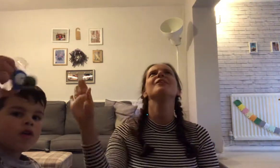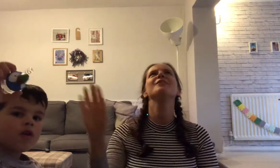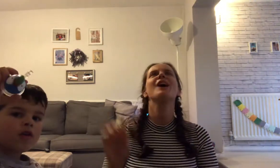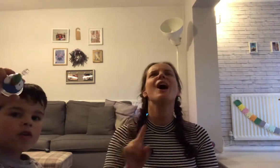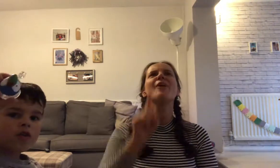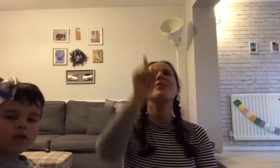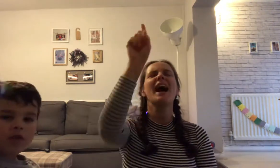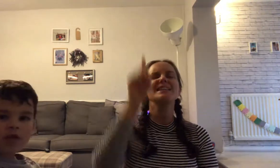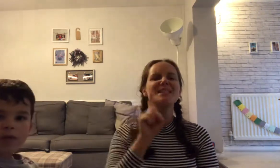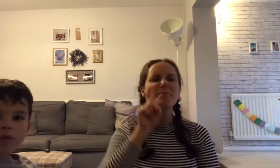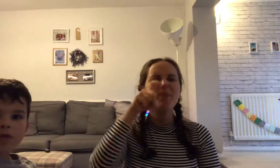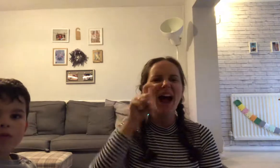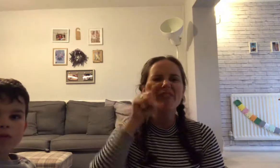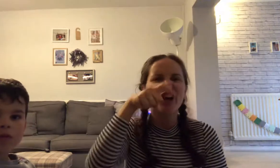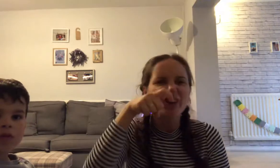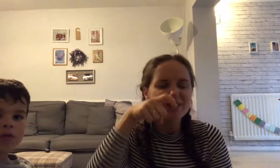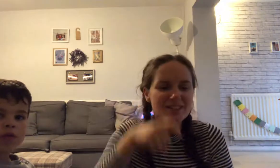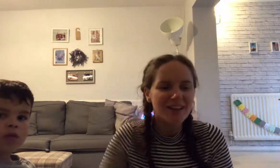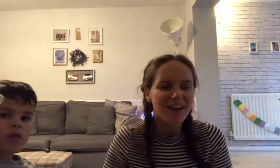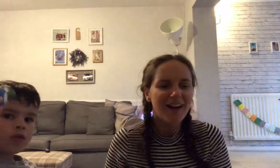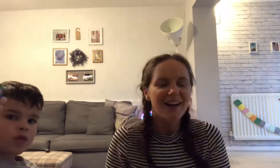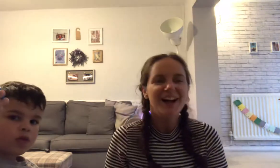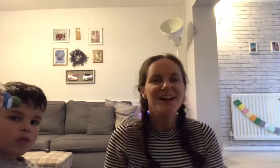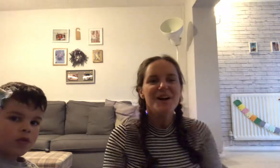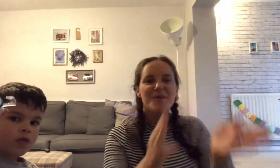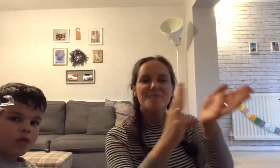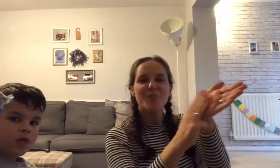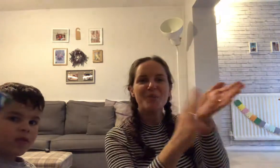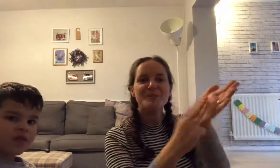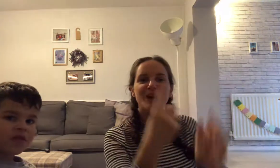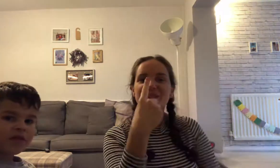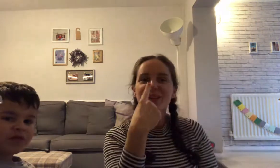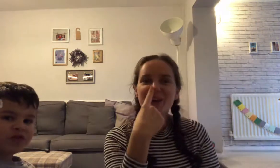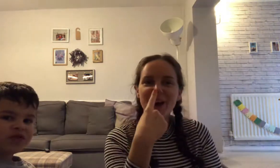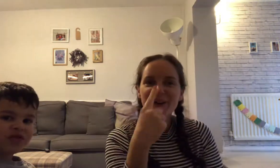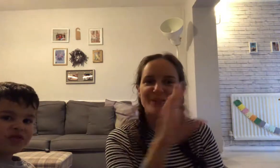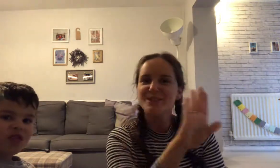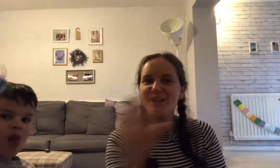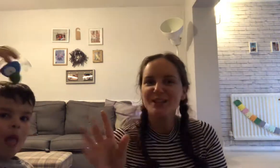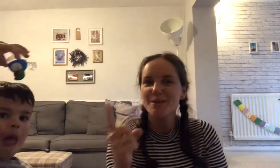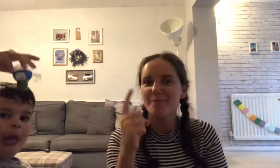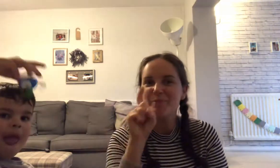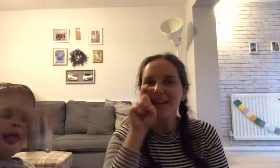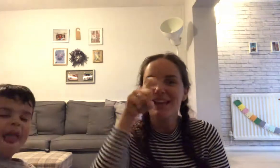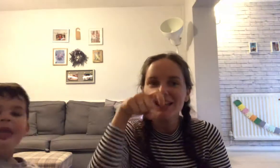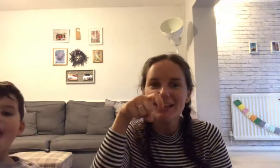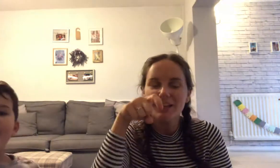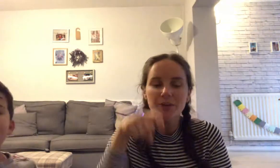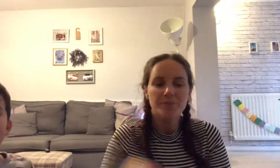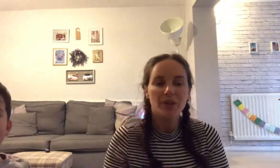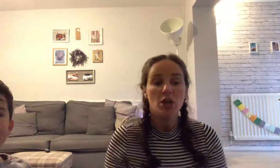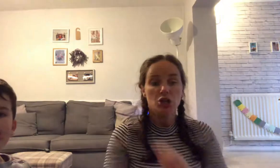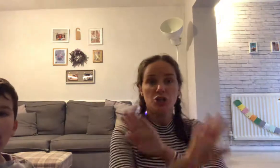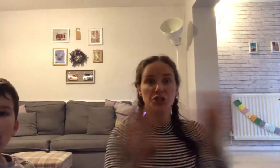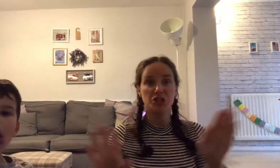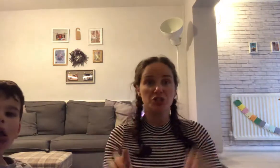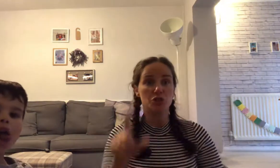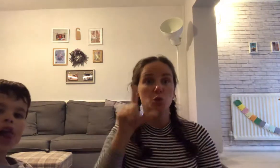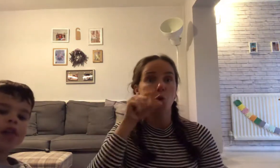No, that's a parrot. Mum's got a nose, not a beak. She doesn't squawk